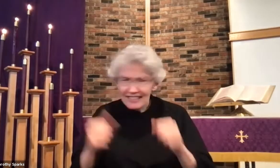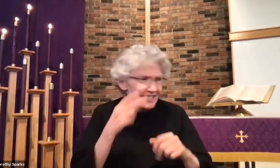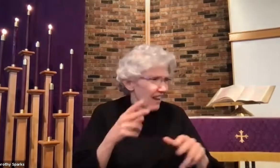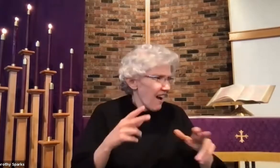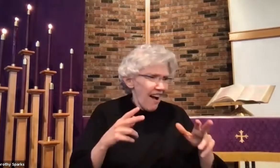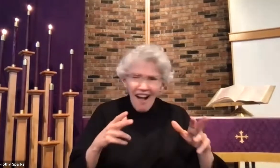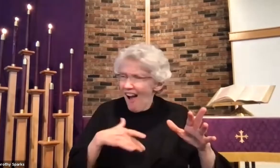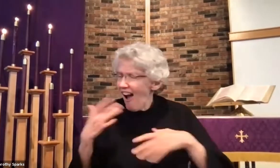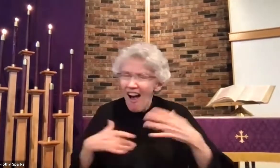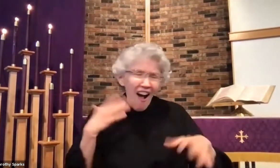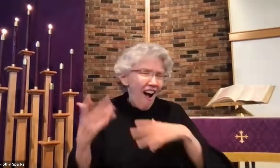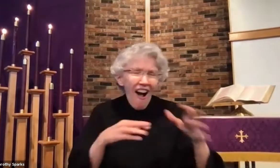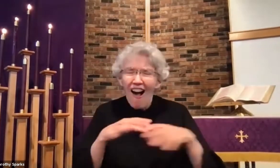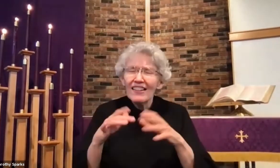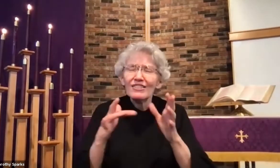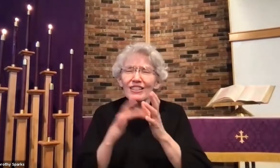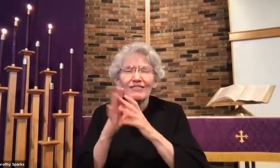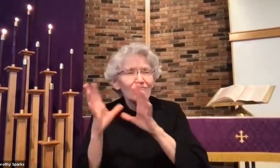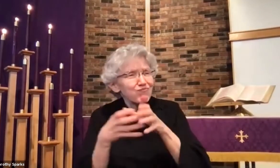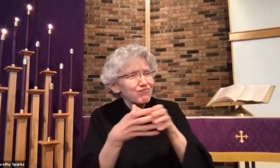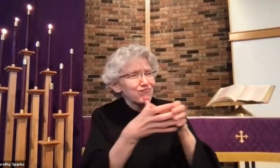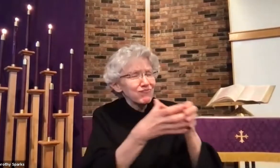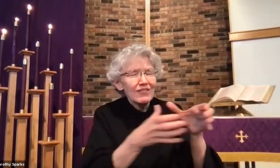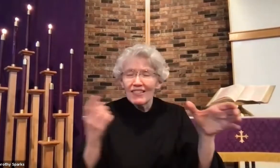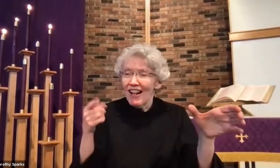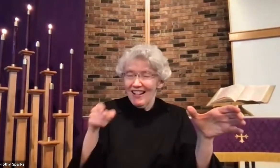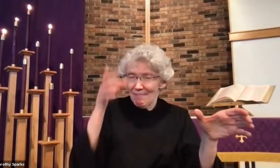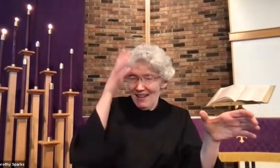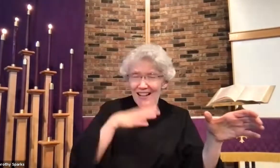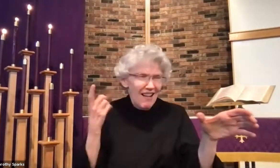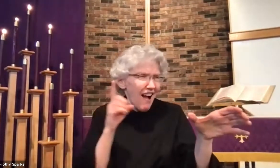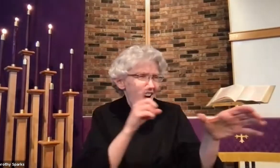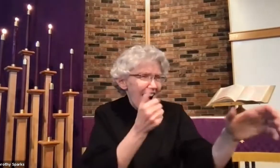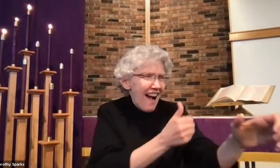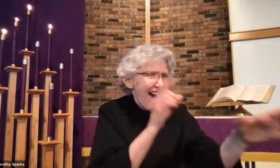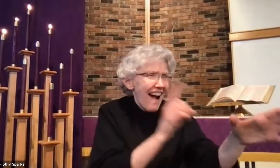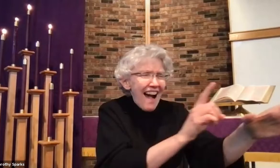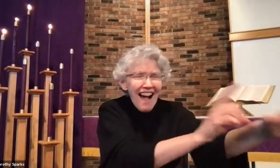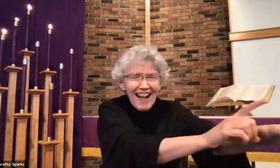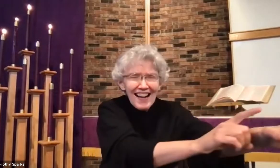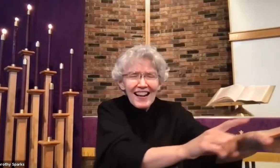Then the man was able to see. He followed Jesus,